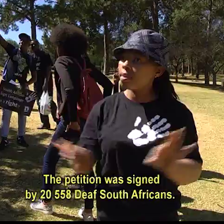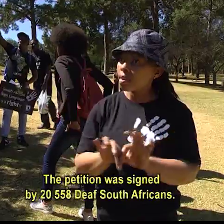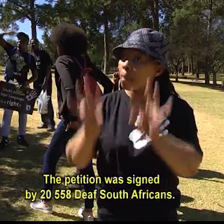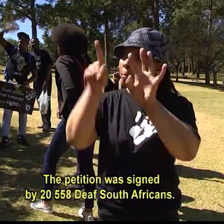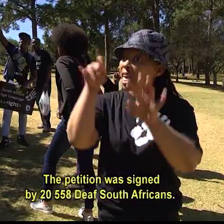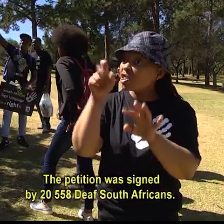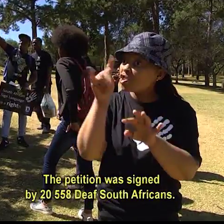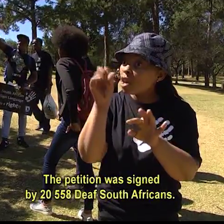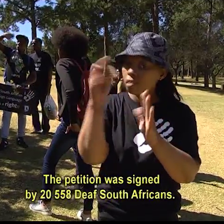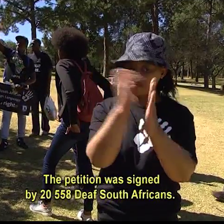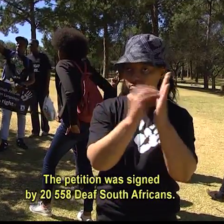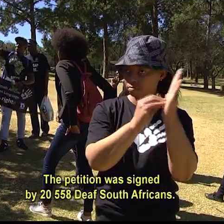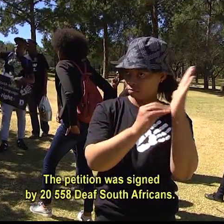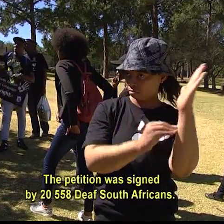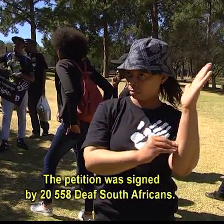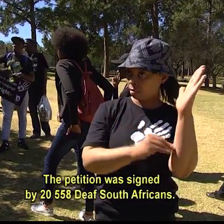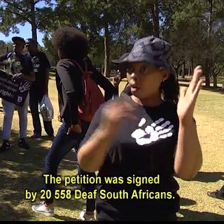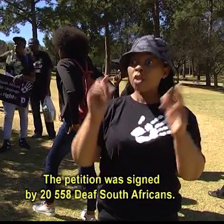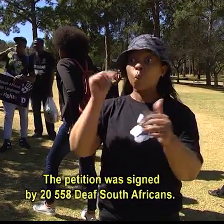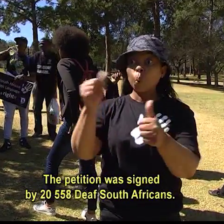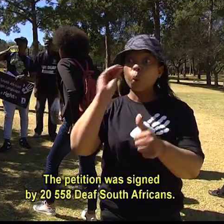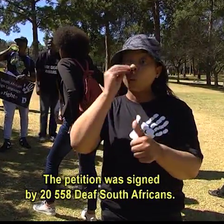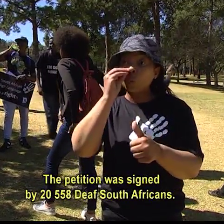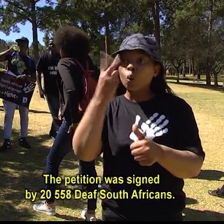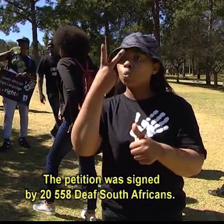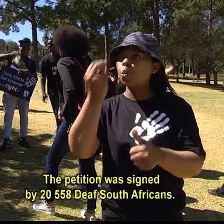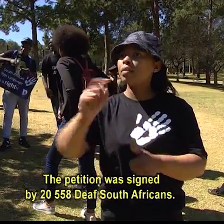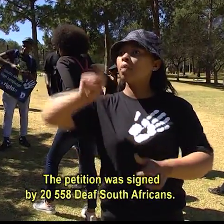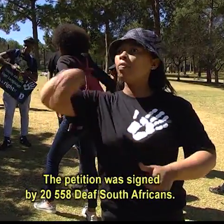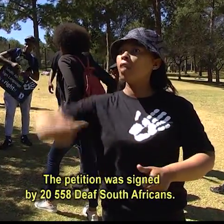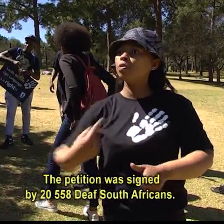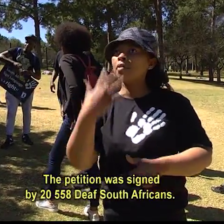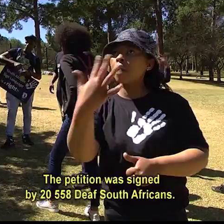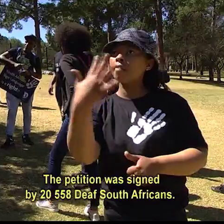20,558 deaf South Africans.